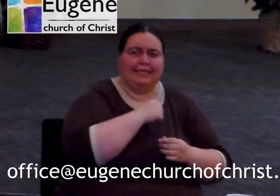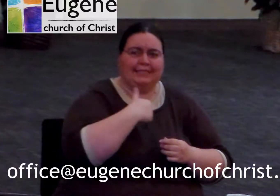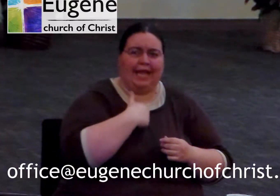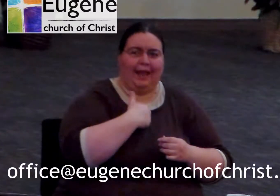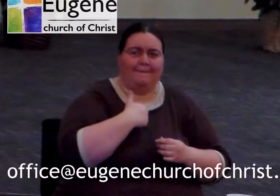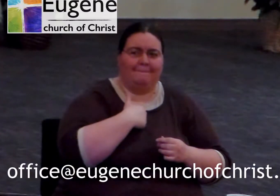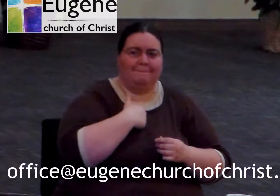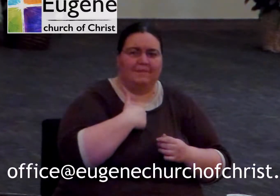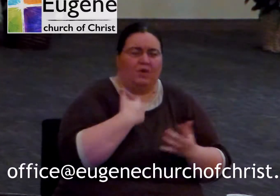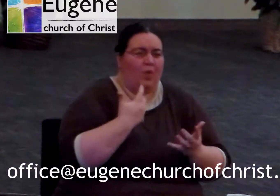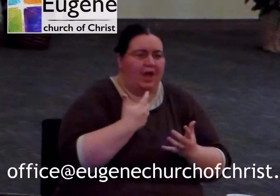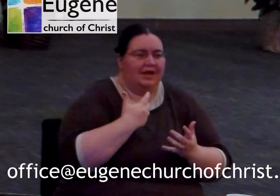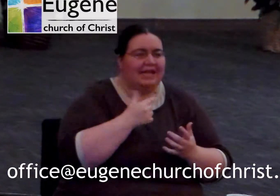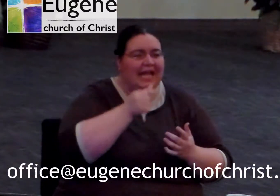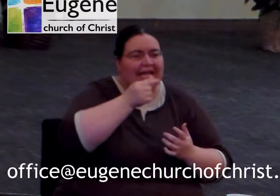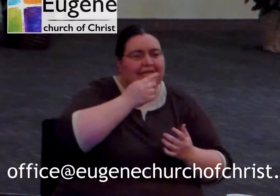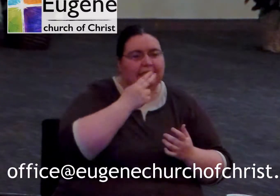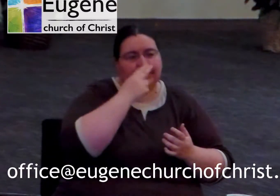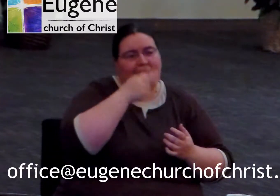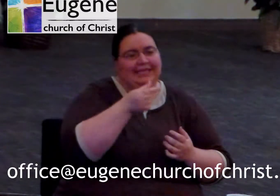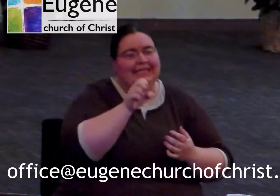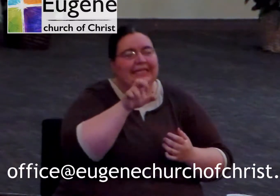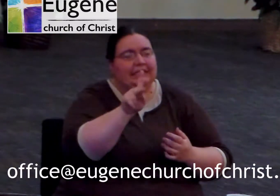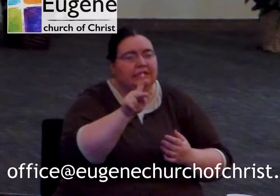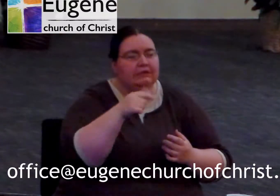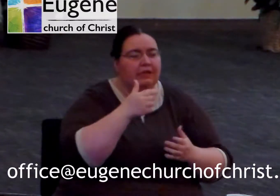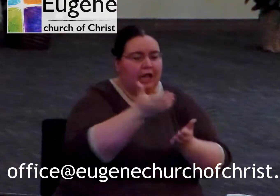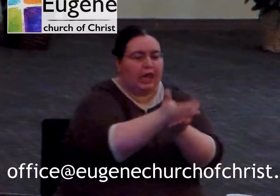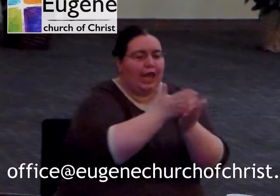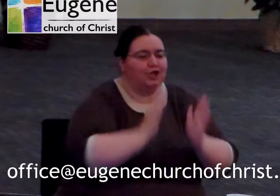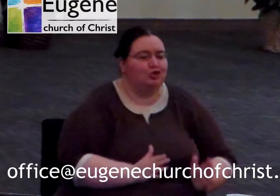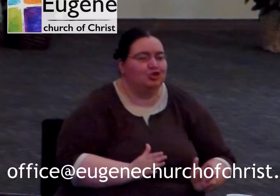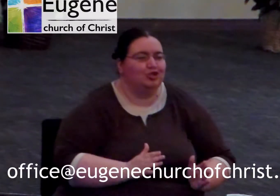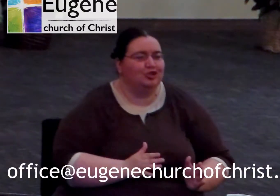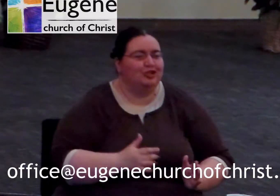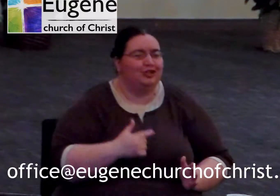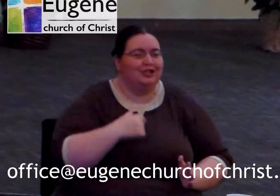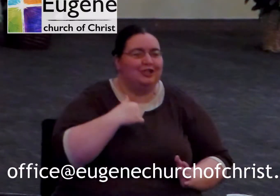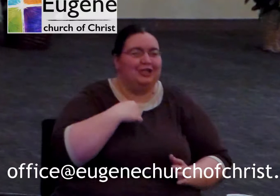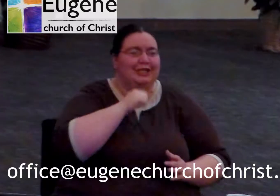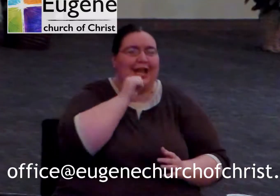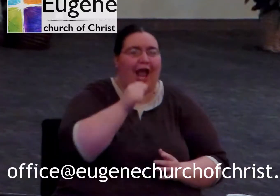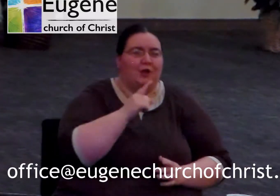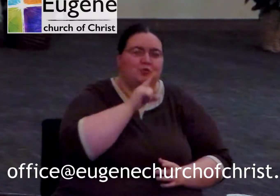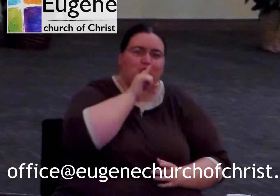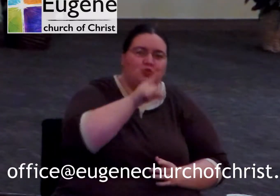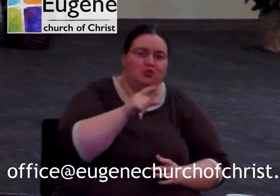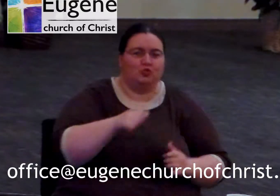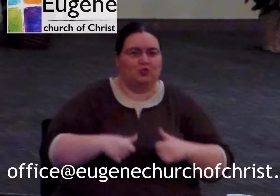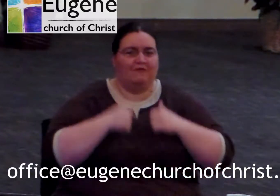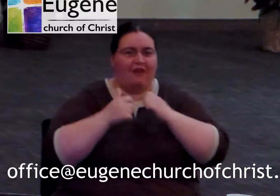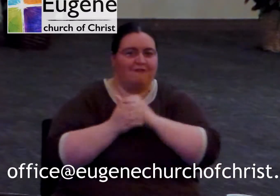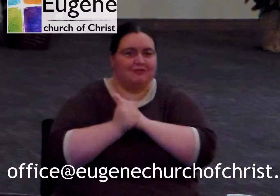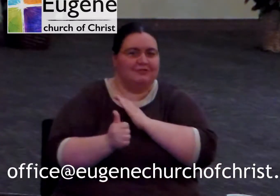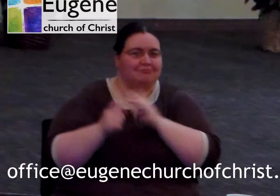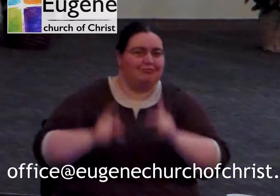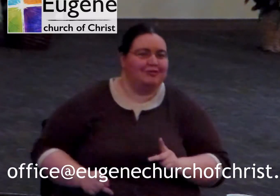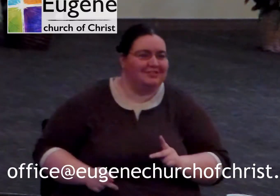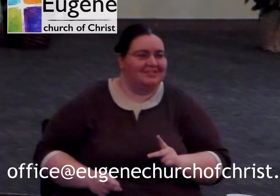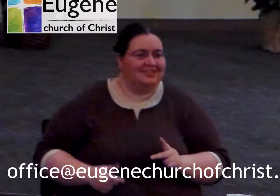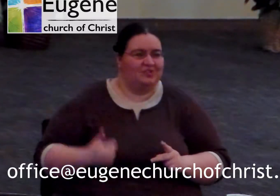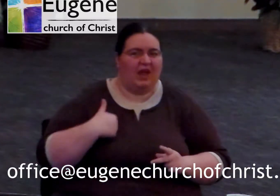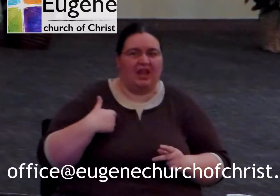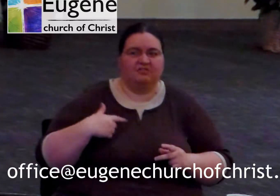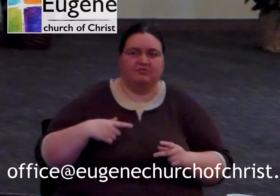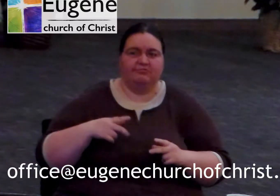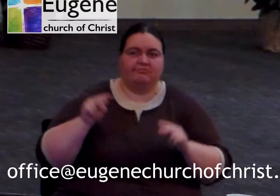same stuff. We collect the right clothes, we go to the right things, we watch the right videos, listen to the right sermons,